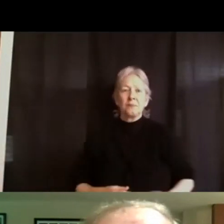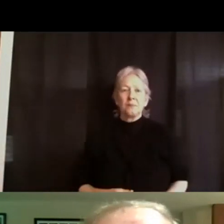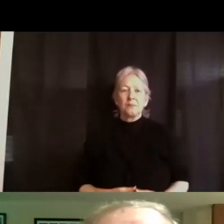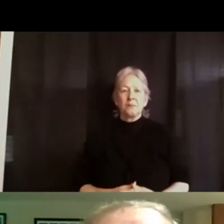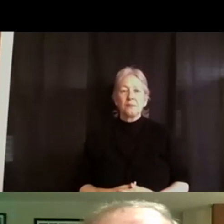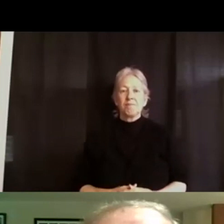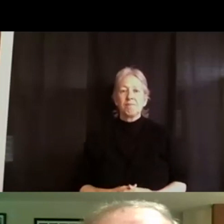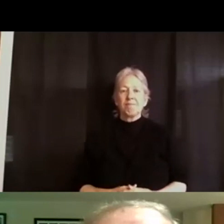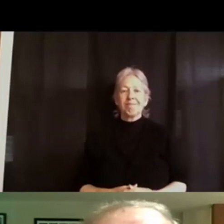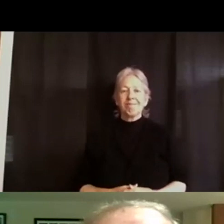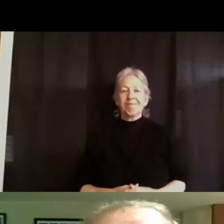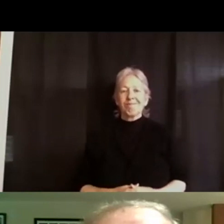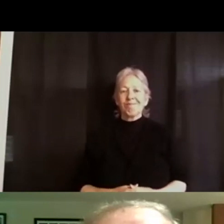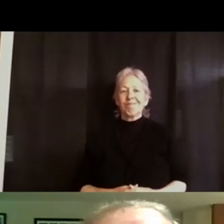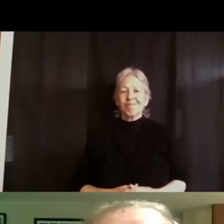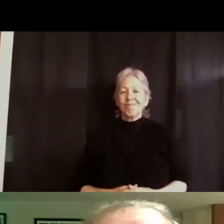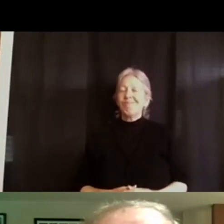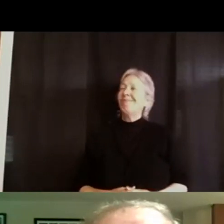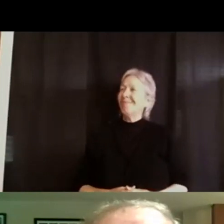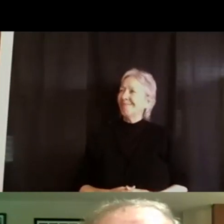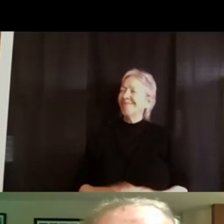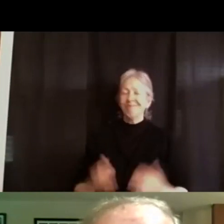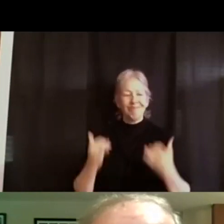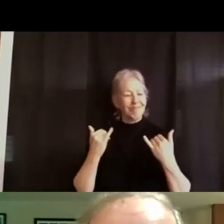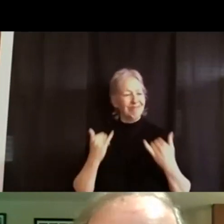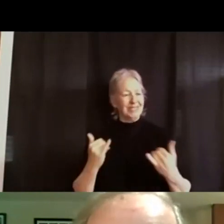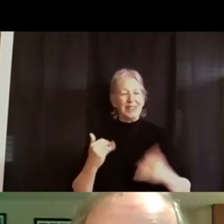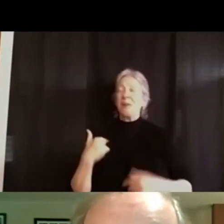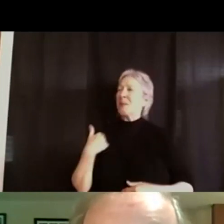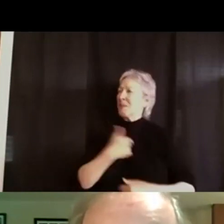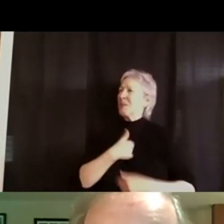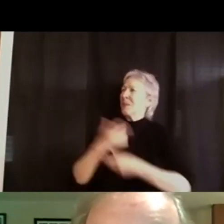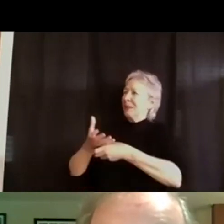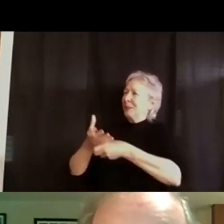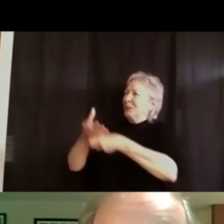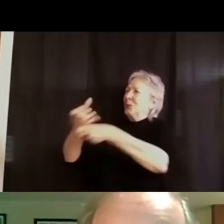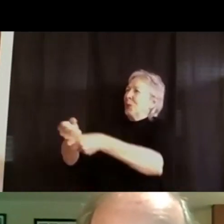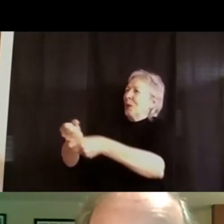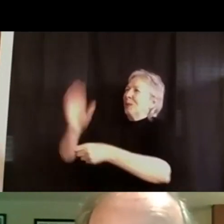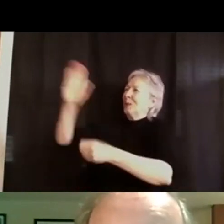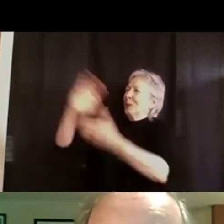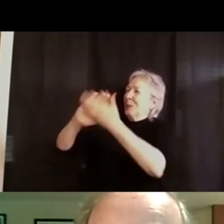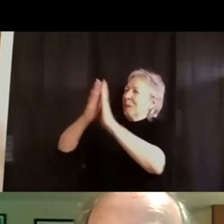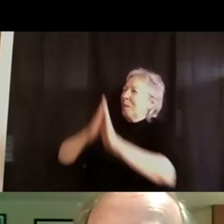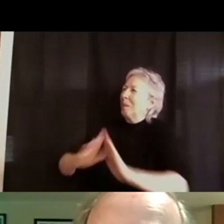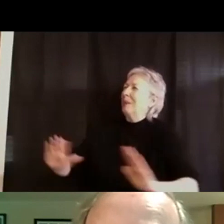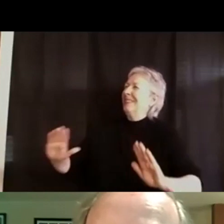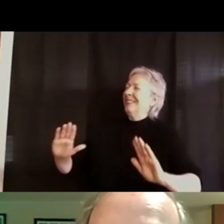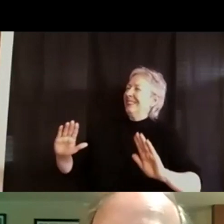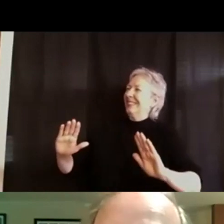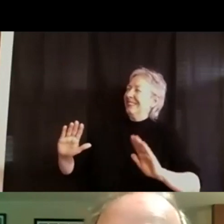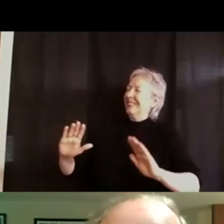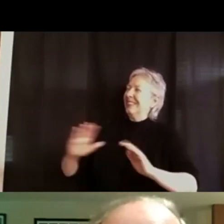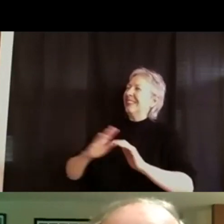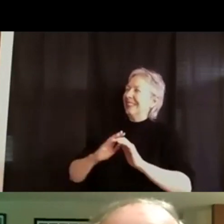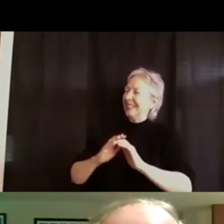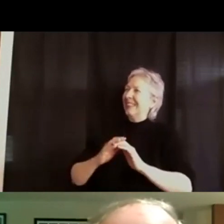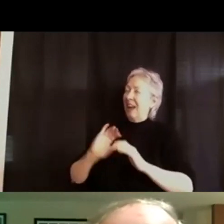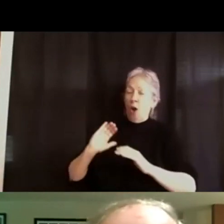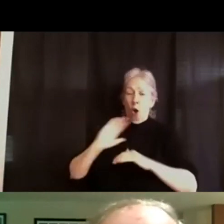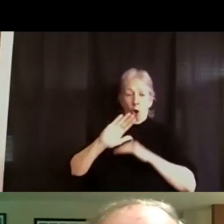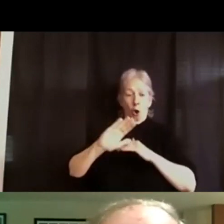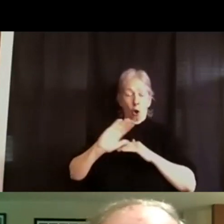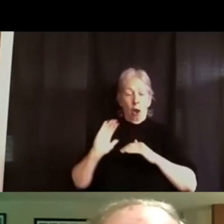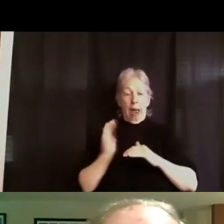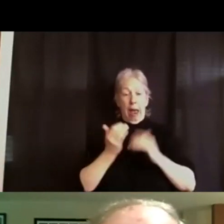With bold confidence in your peace, which passes human understanding, we offer these prayers in the name